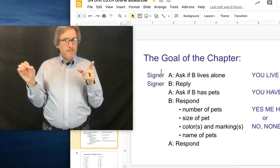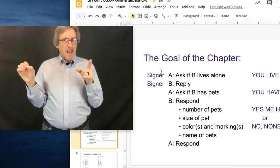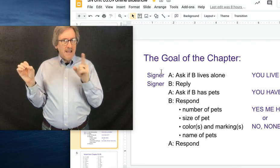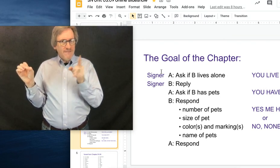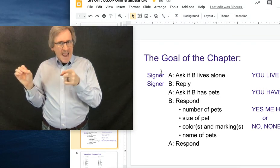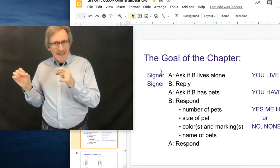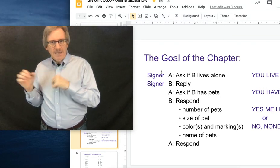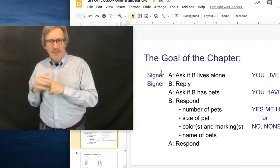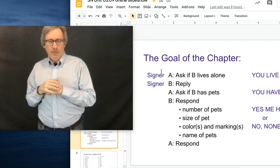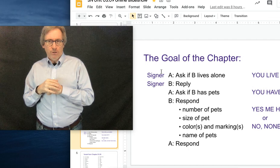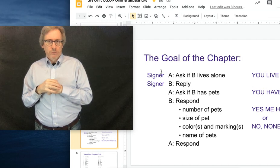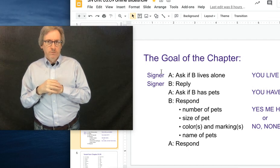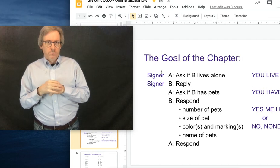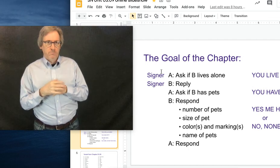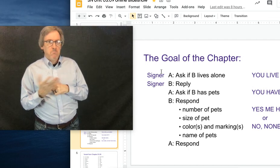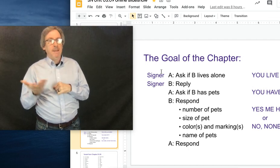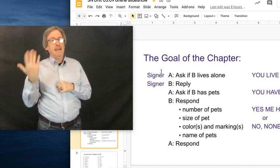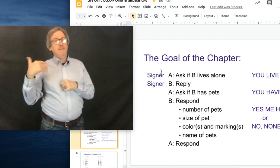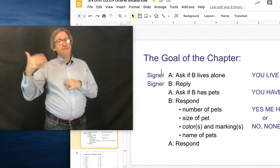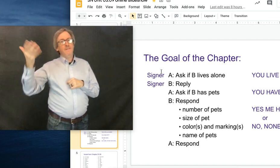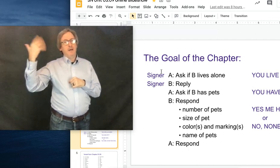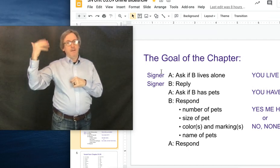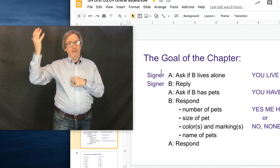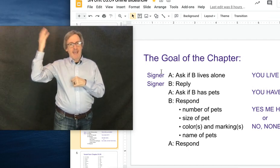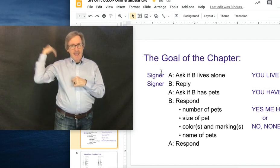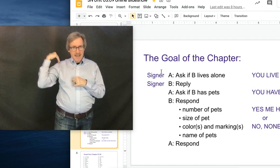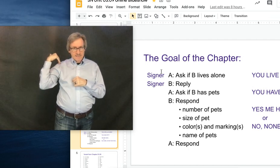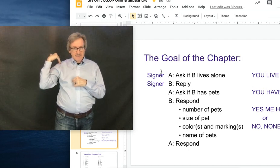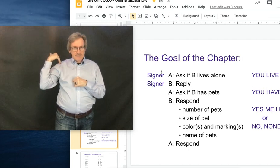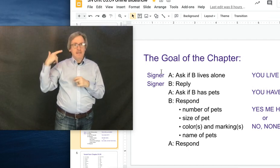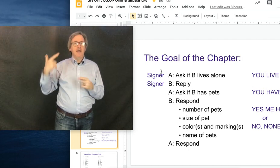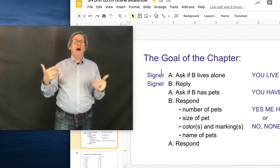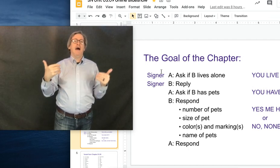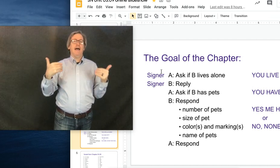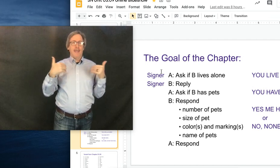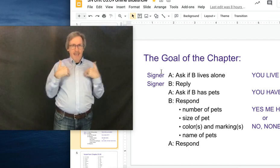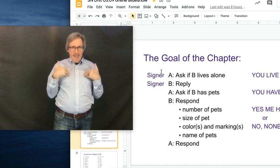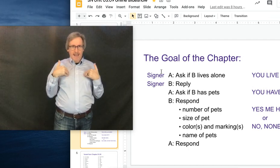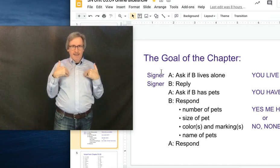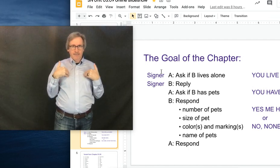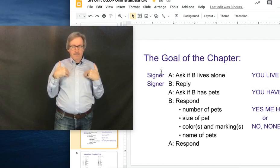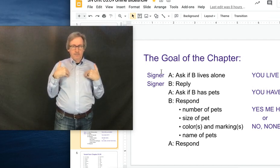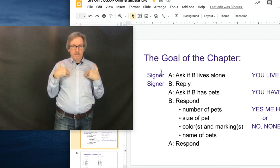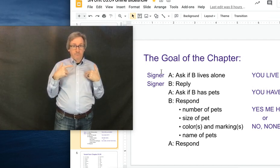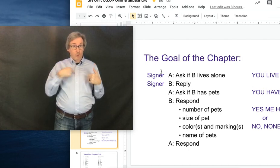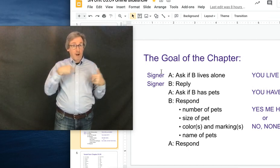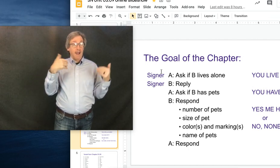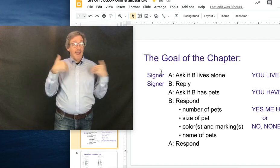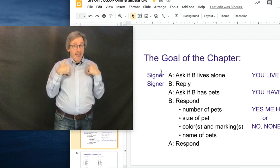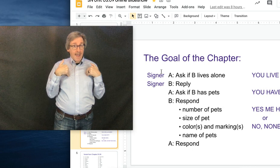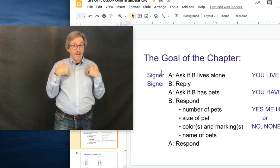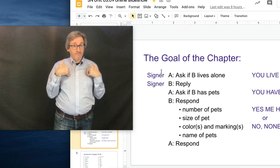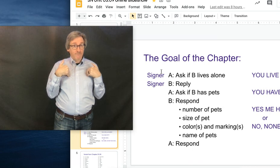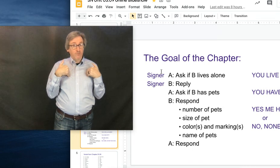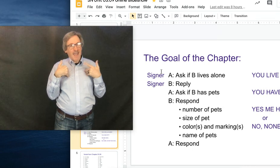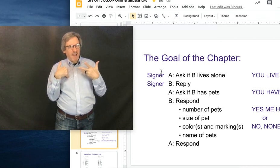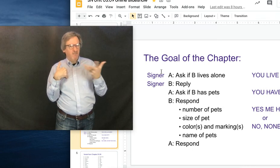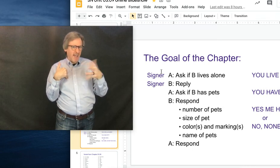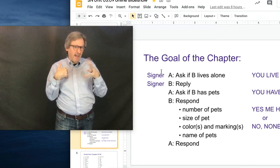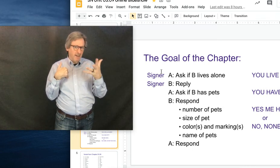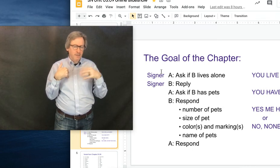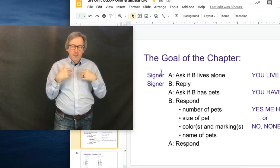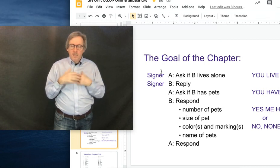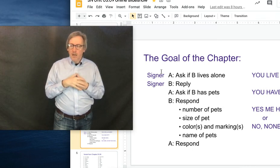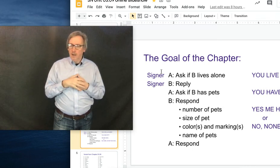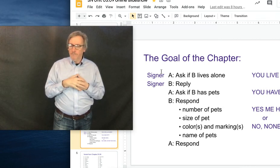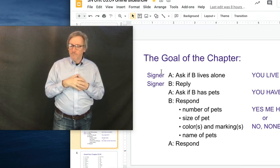Now, I've added here, in the past, I had, or I have